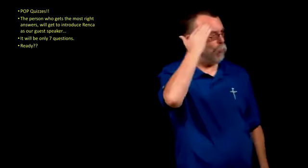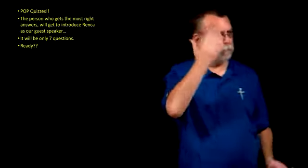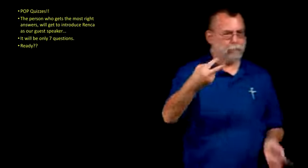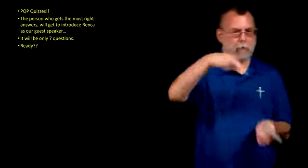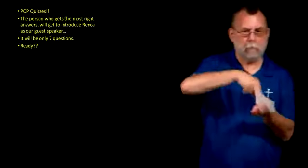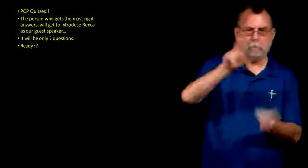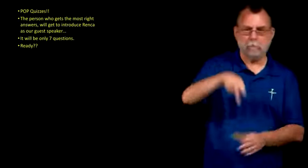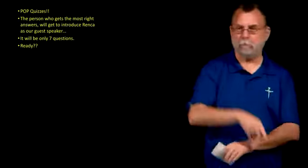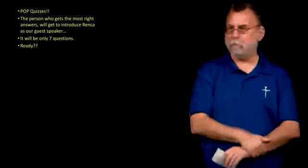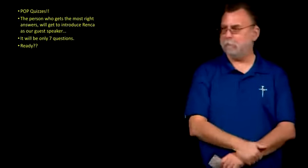How many of you know